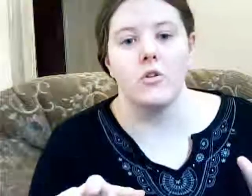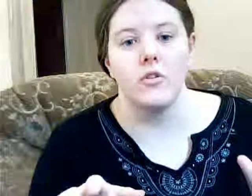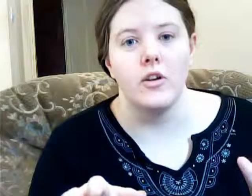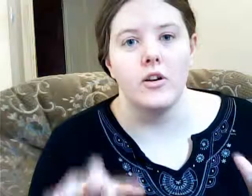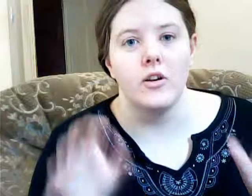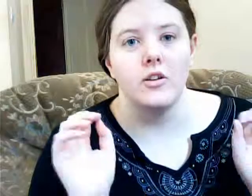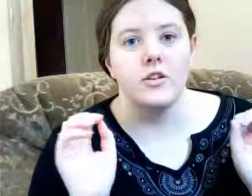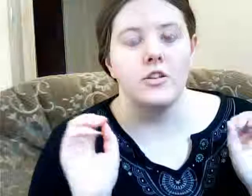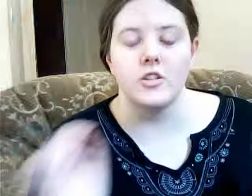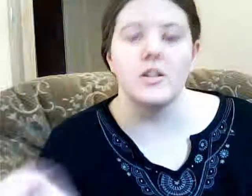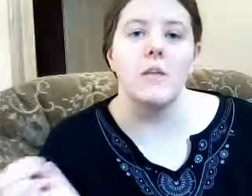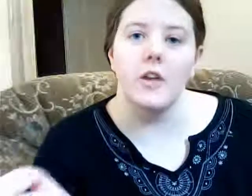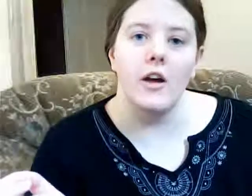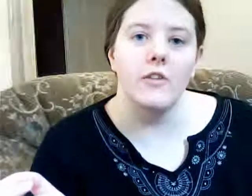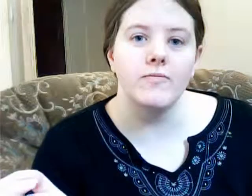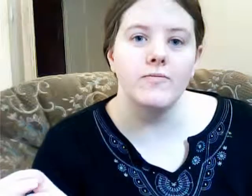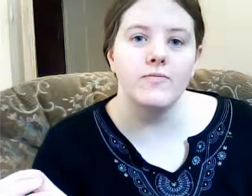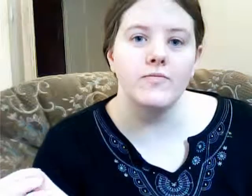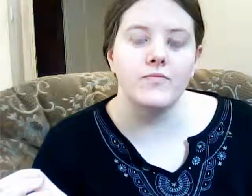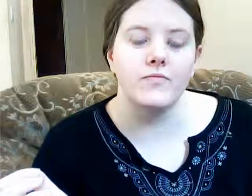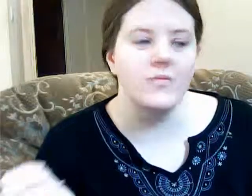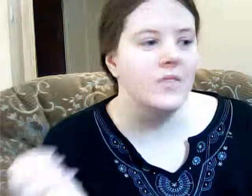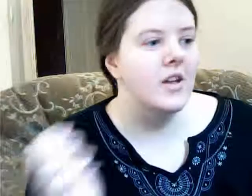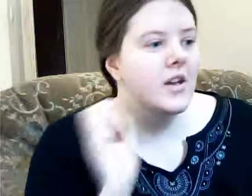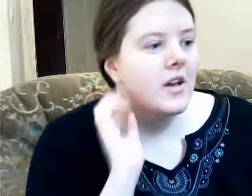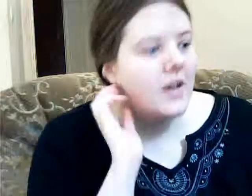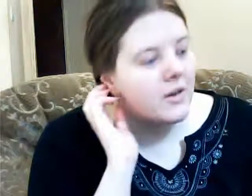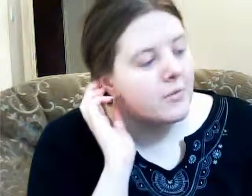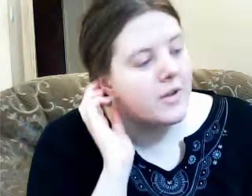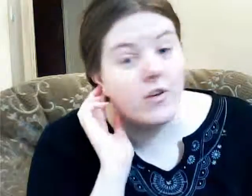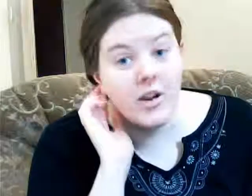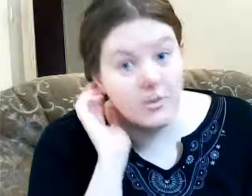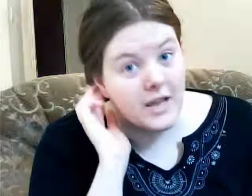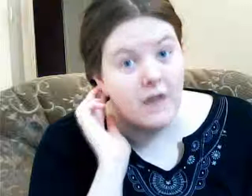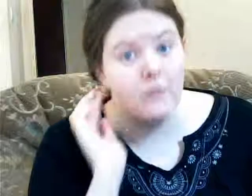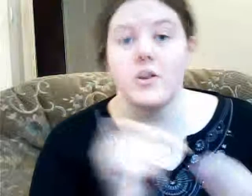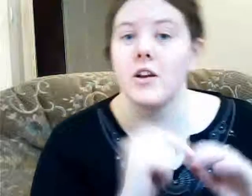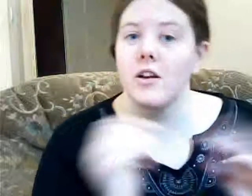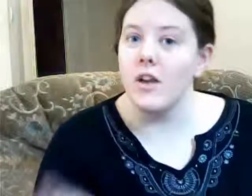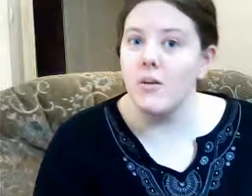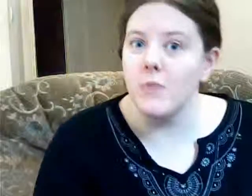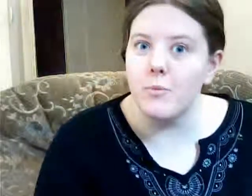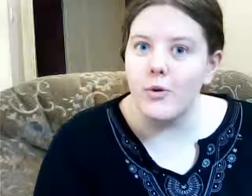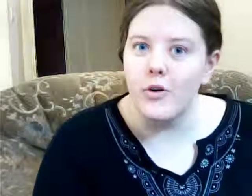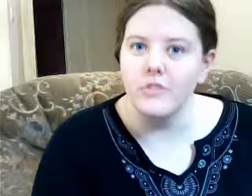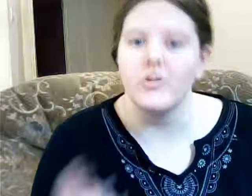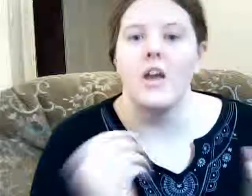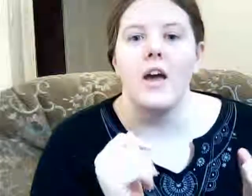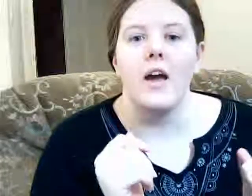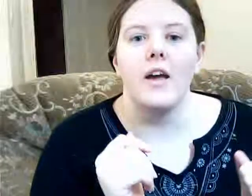just let me know it will be incredibly helpful and it will me improve and